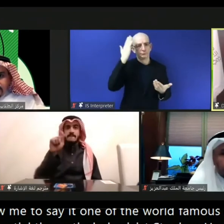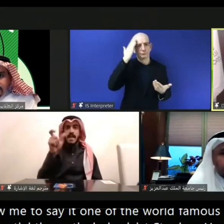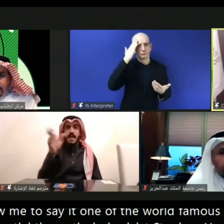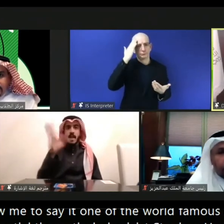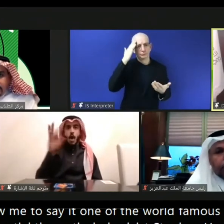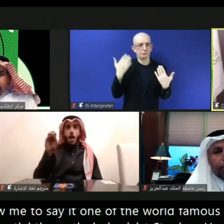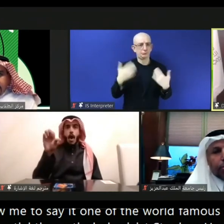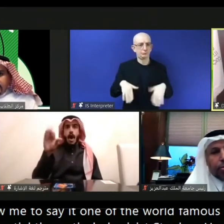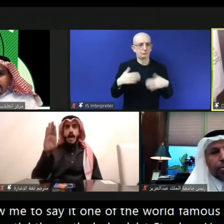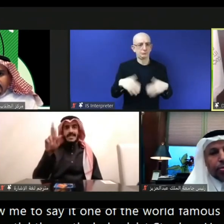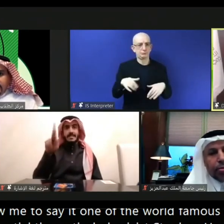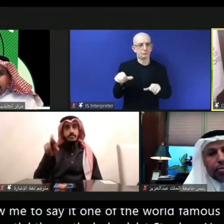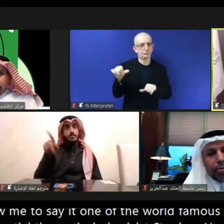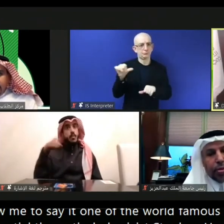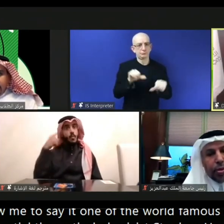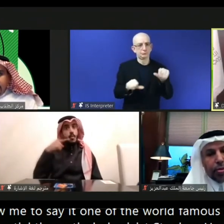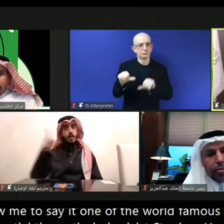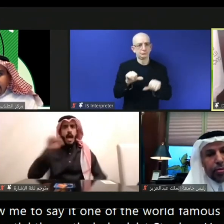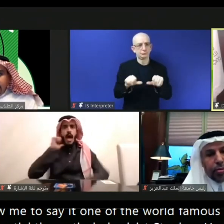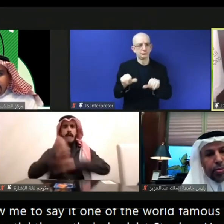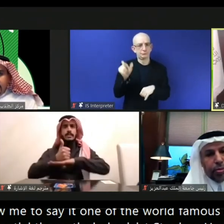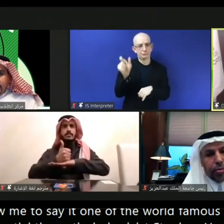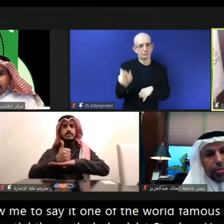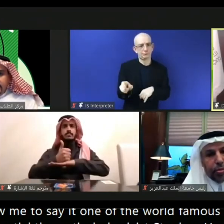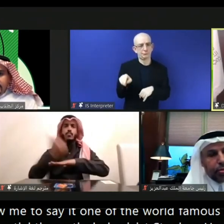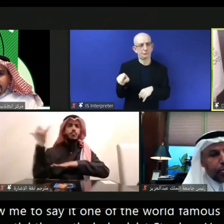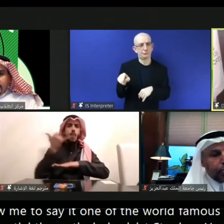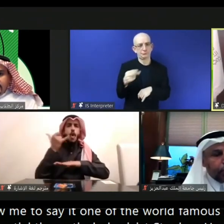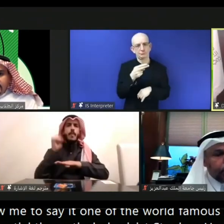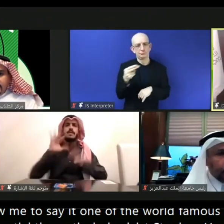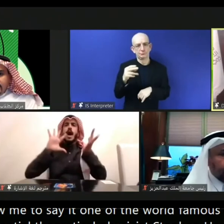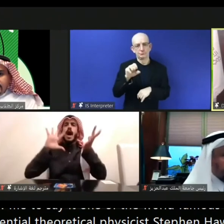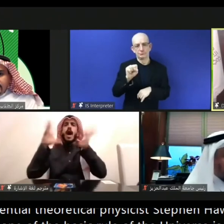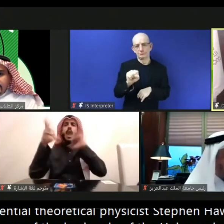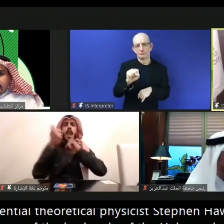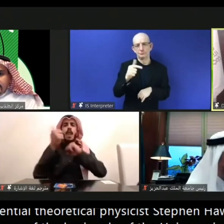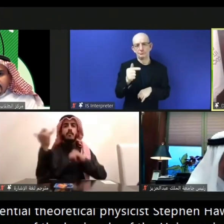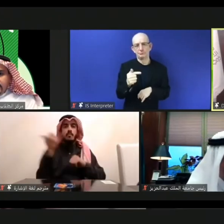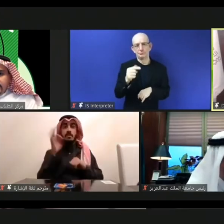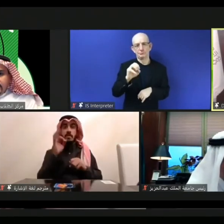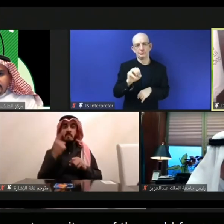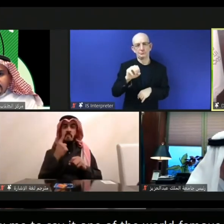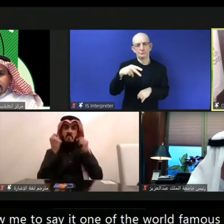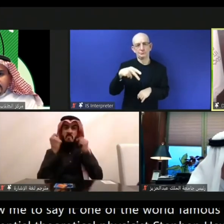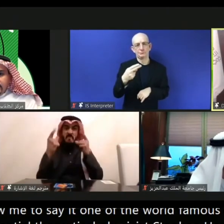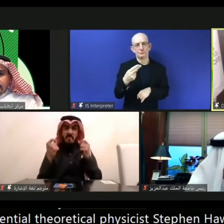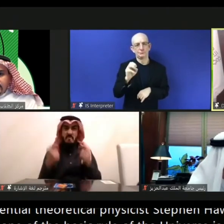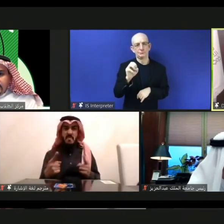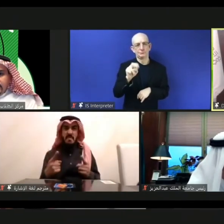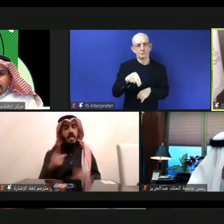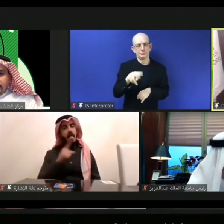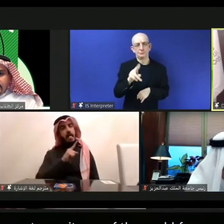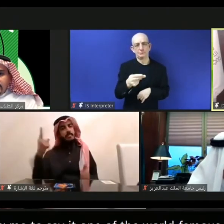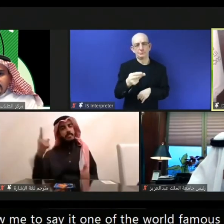of the basic rules of the universe is that nothing is perfect. Perfection simply doesn't